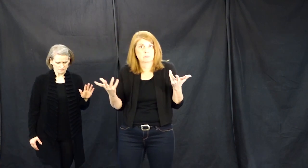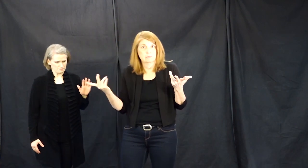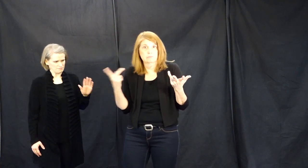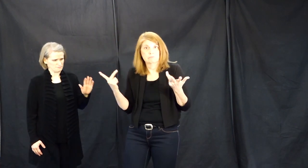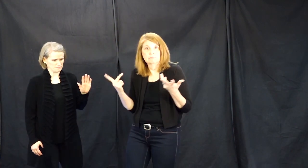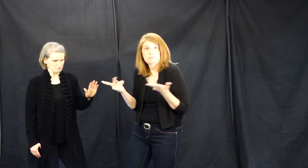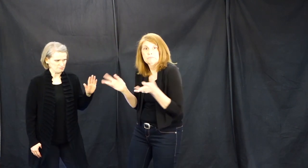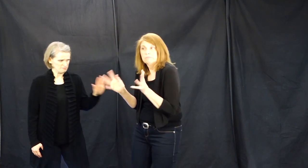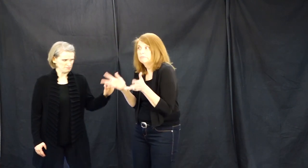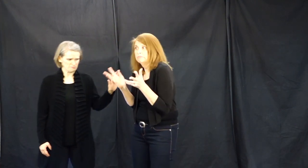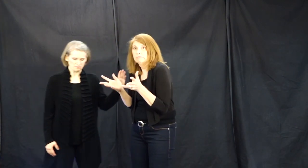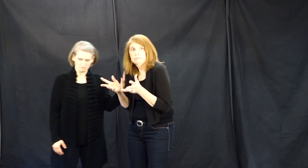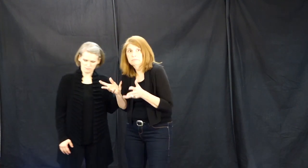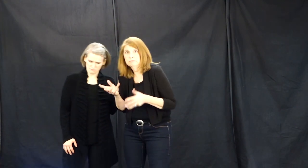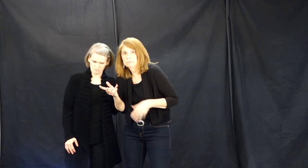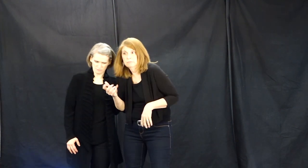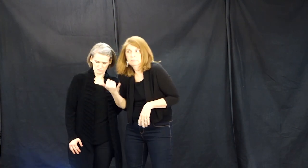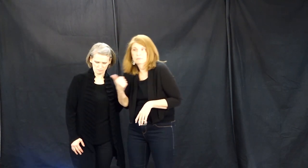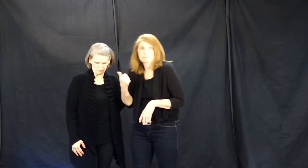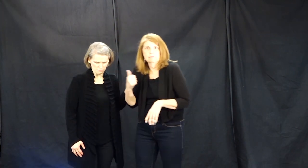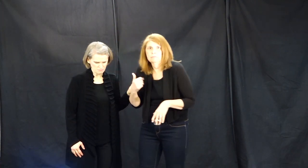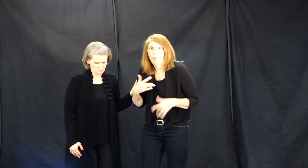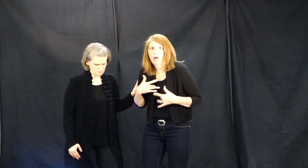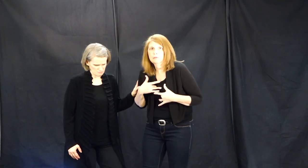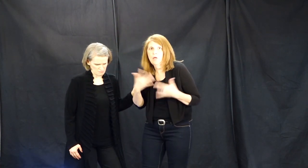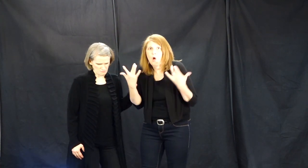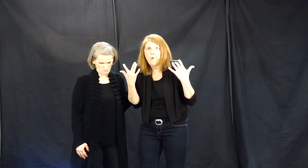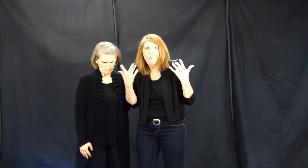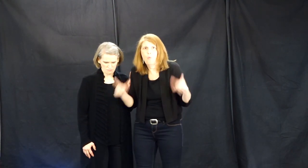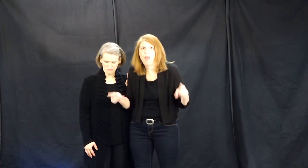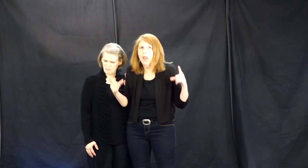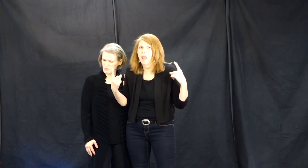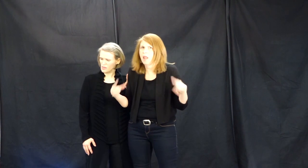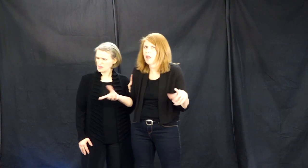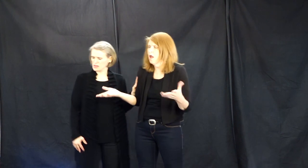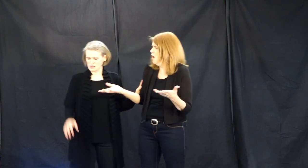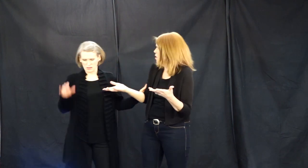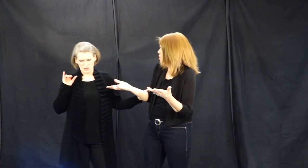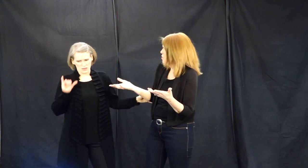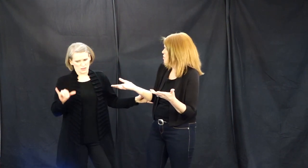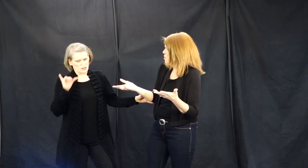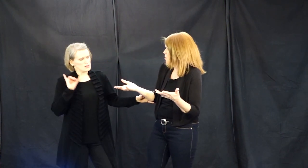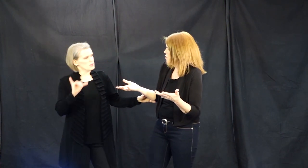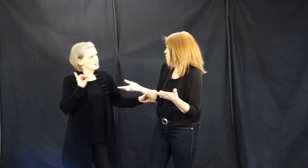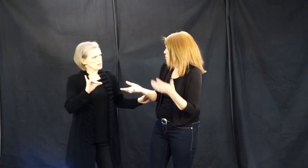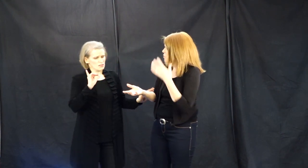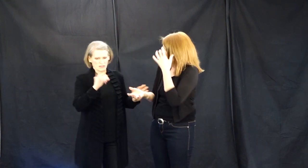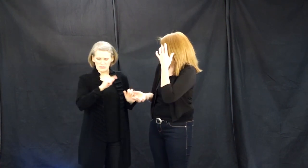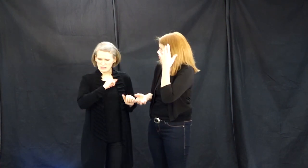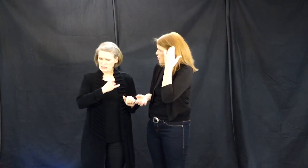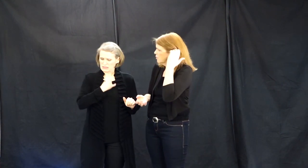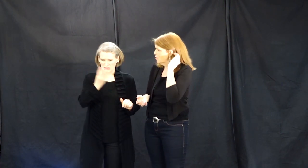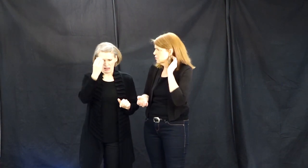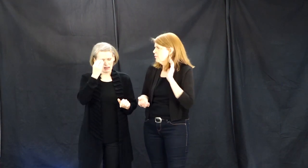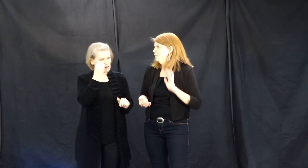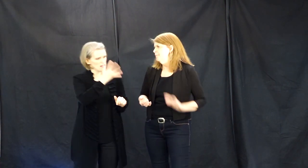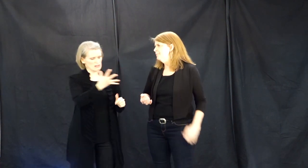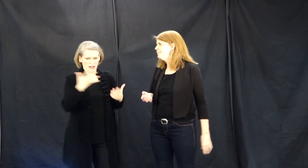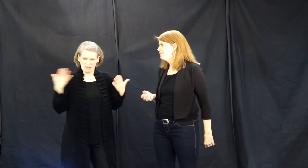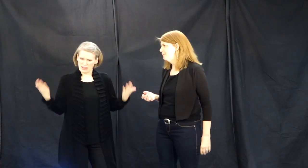my arm and I respond, what's going on? Thomas, we are engaged in a battle